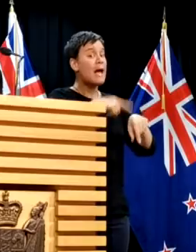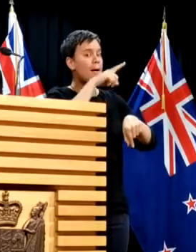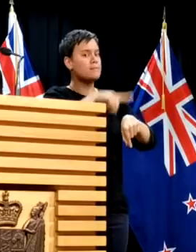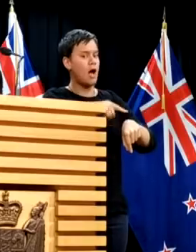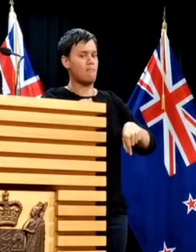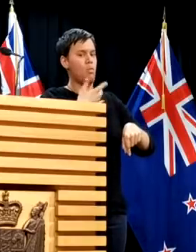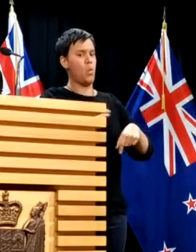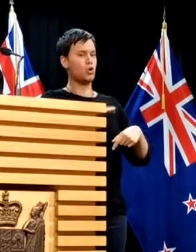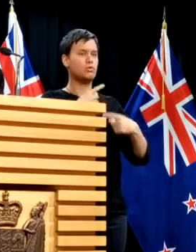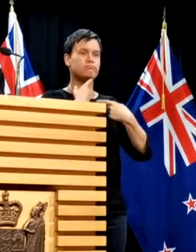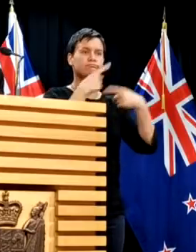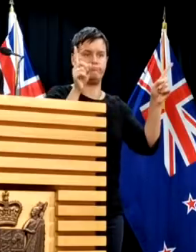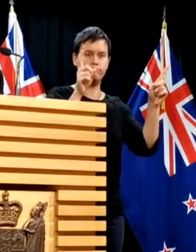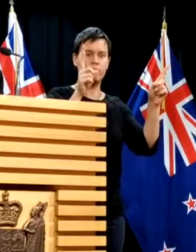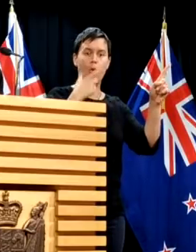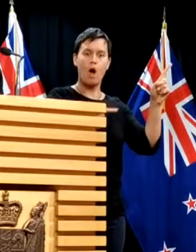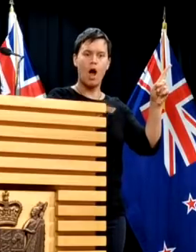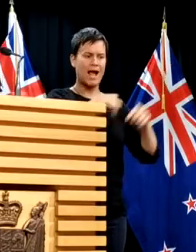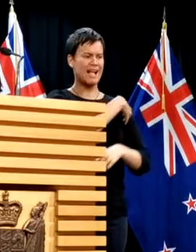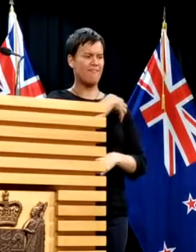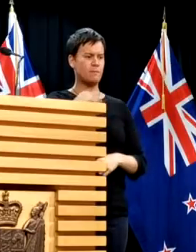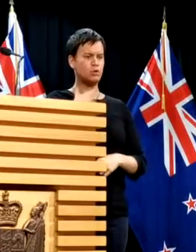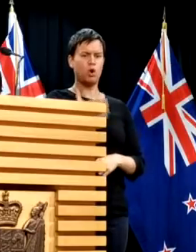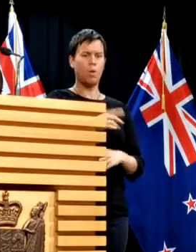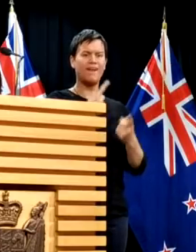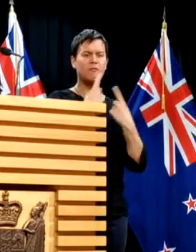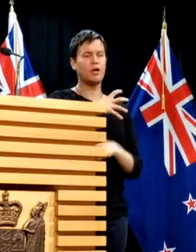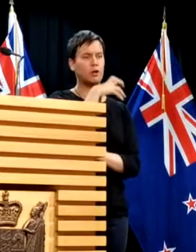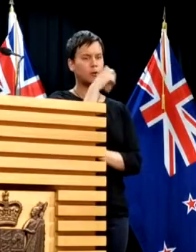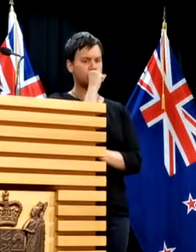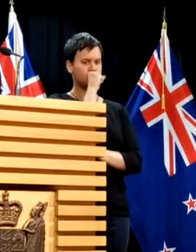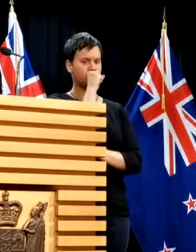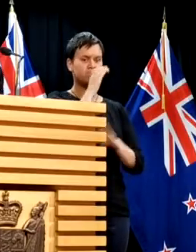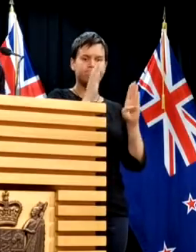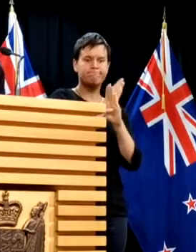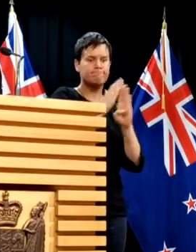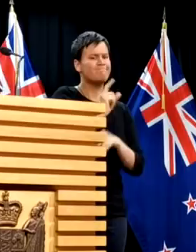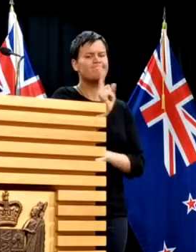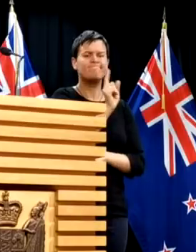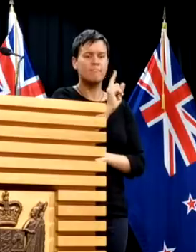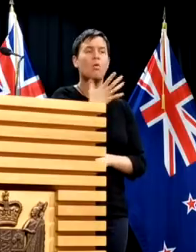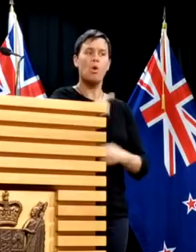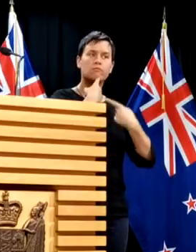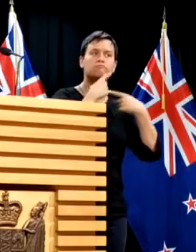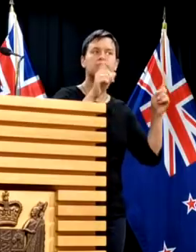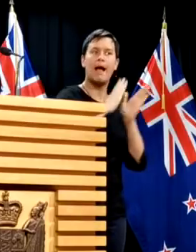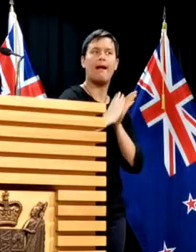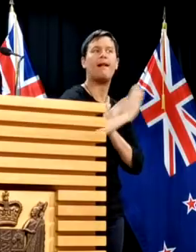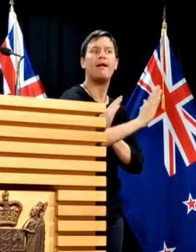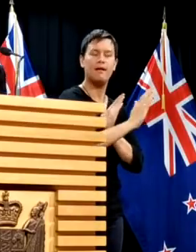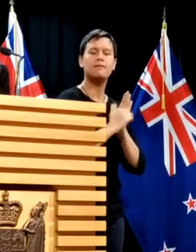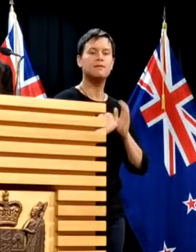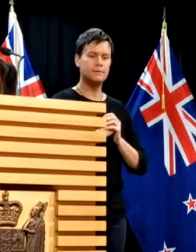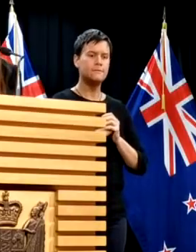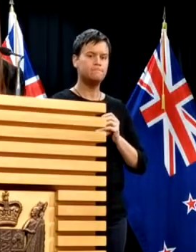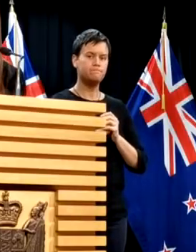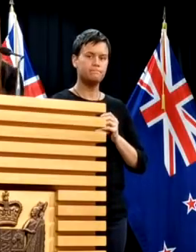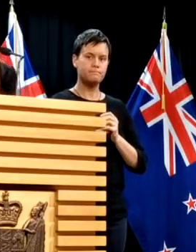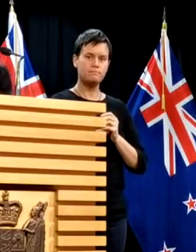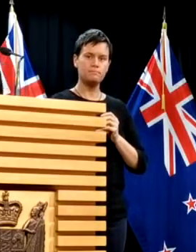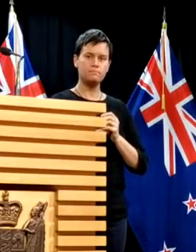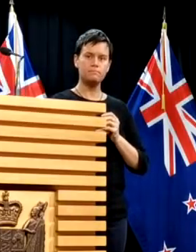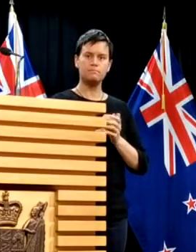time an acknowledgement that we did need to be transparent around what it was we agreed, regardless of whether or not it finds favour with the Green Party or